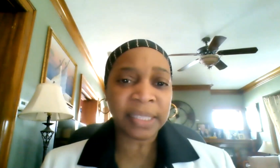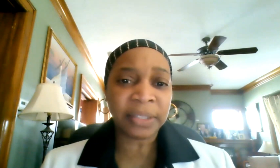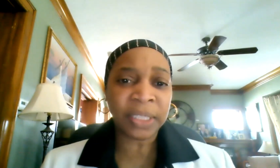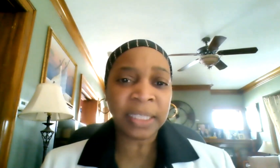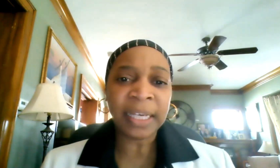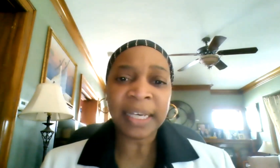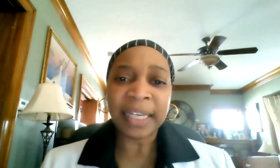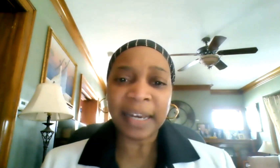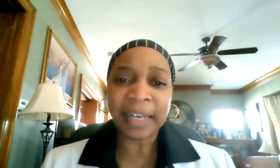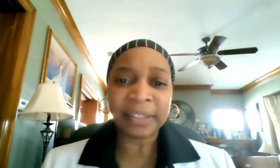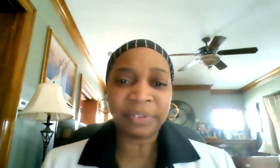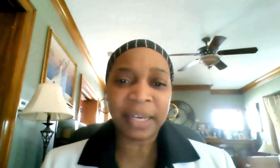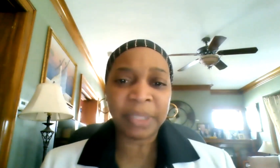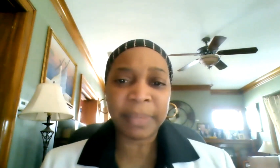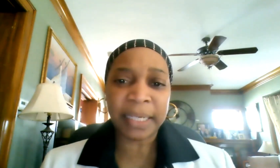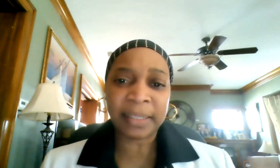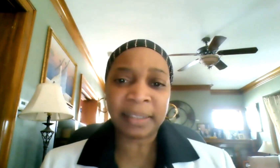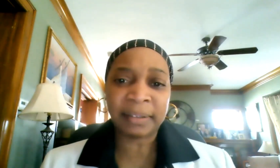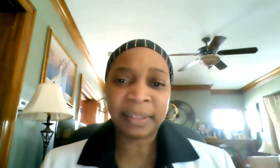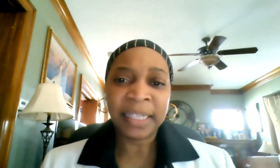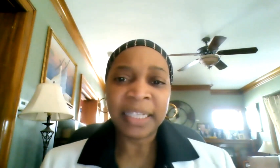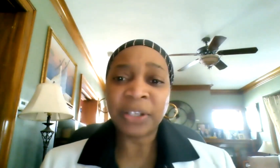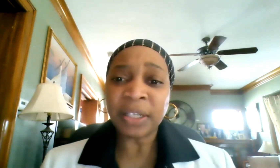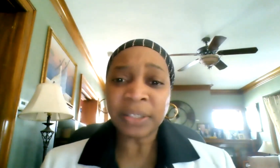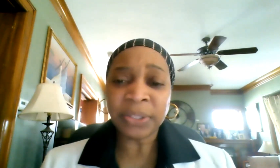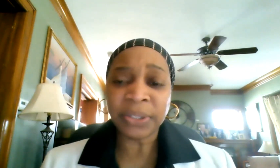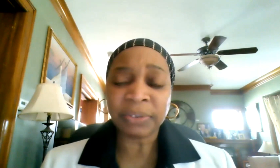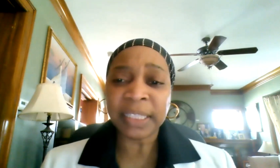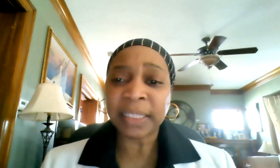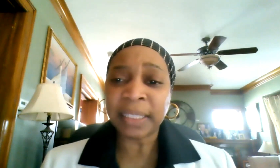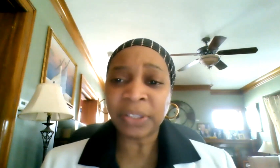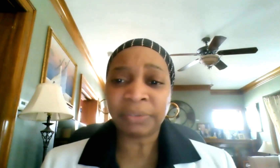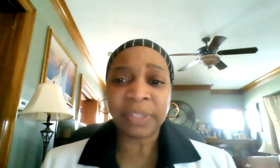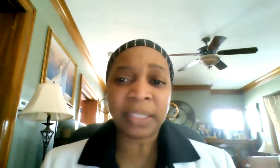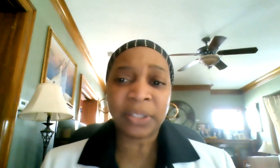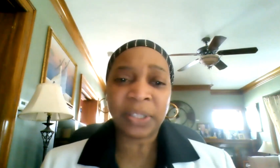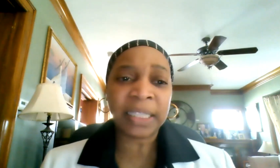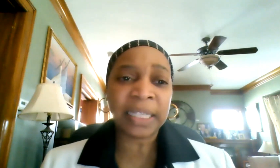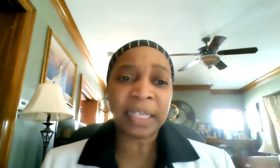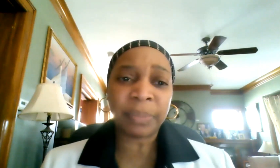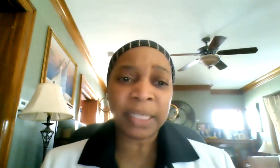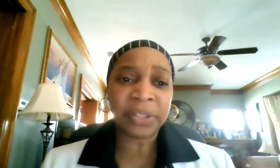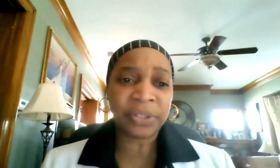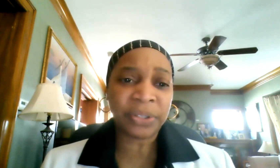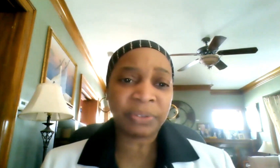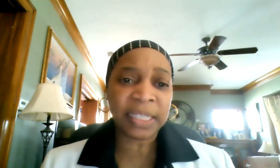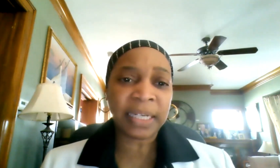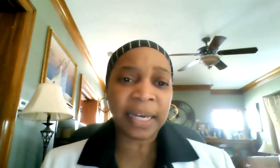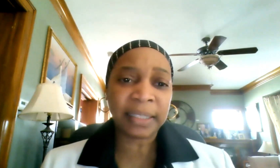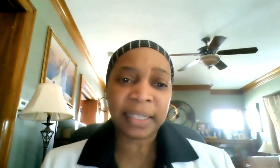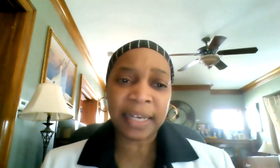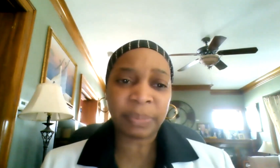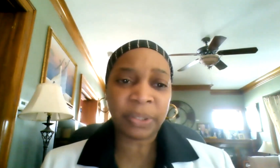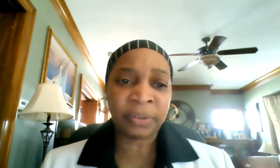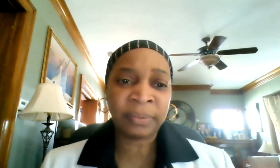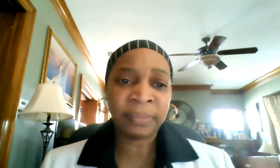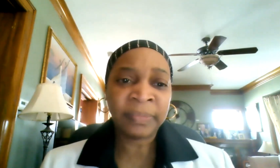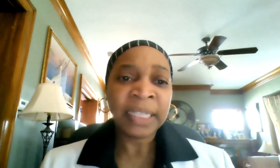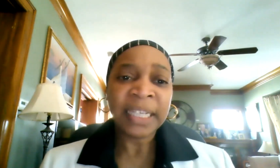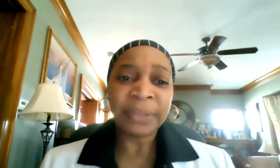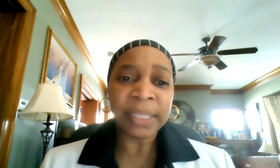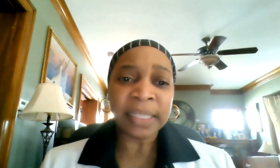care physician at Highland Family Medicine. He also serves as a teaching physician on the inpatient service at Highland